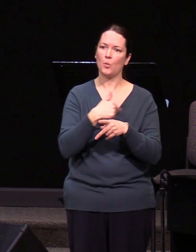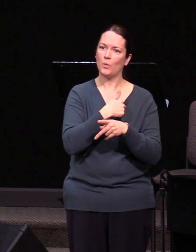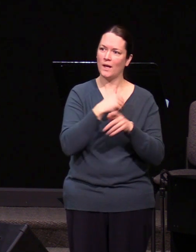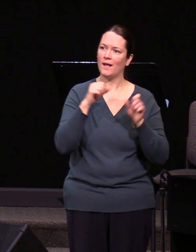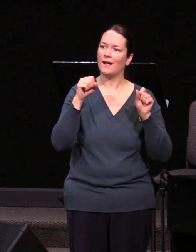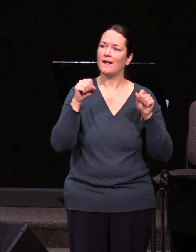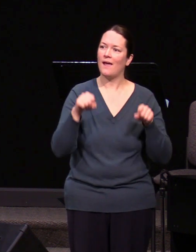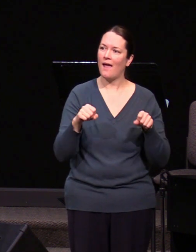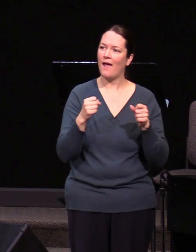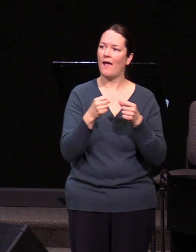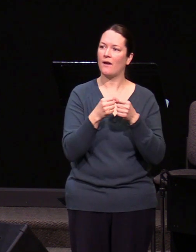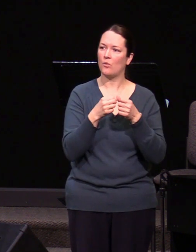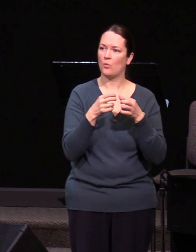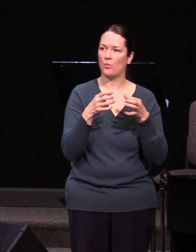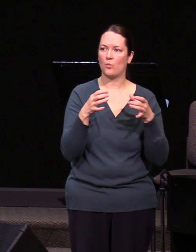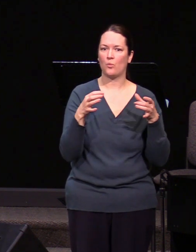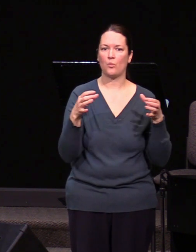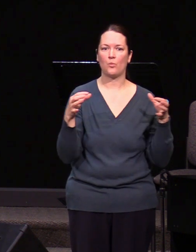grow